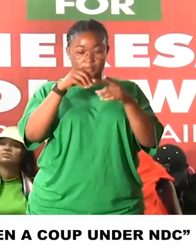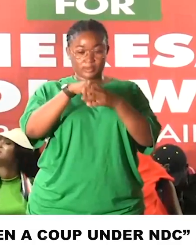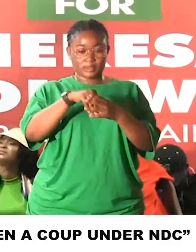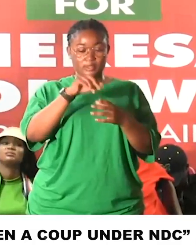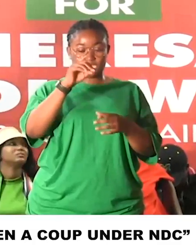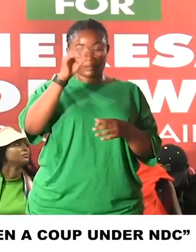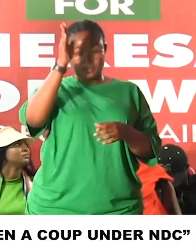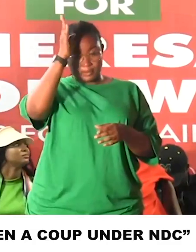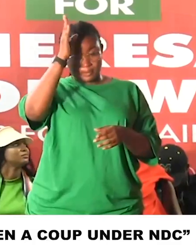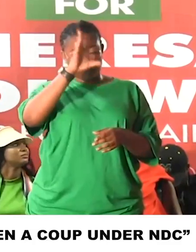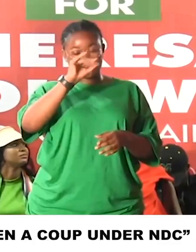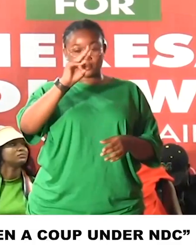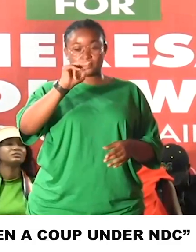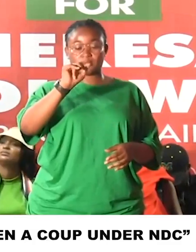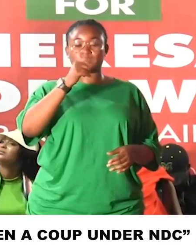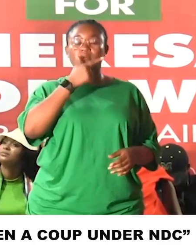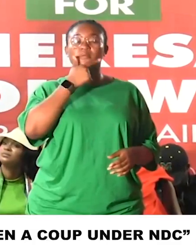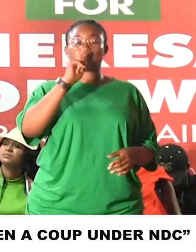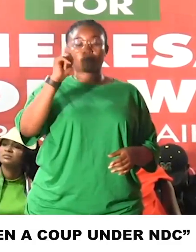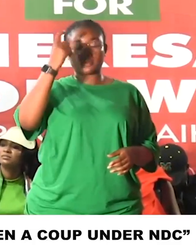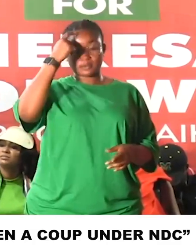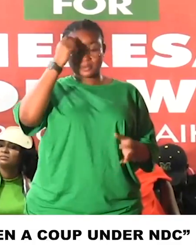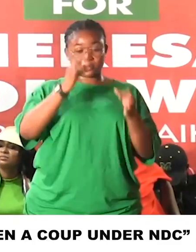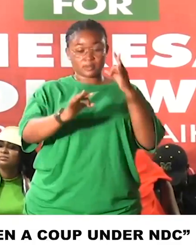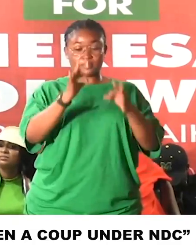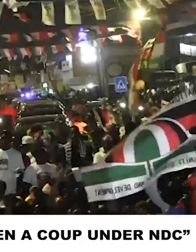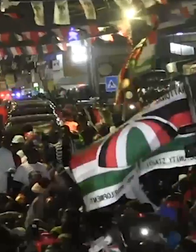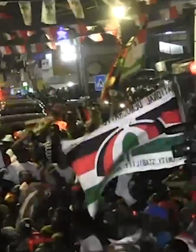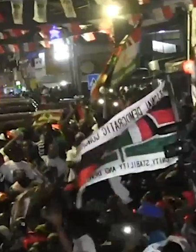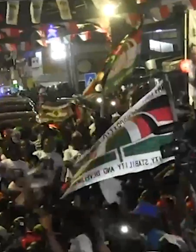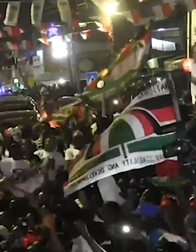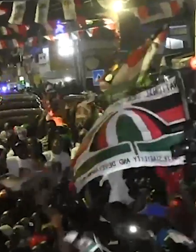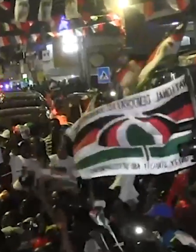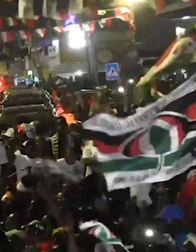ne Akufo-Addo abai mu anka ye NDC